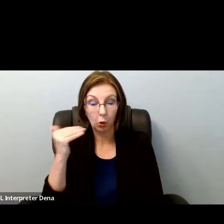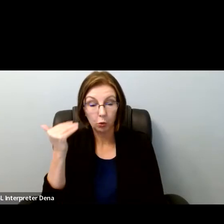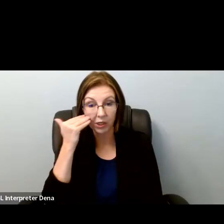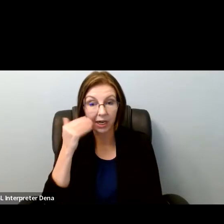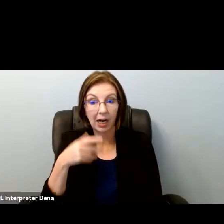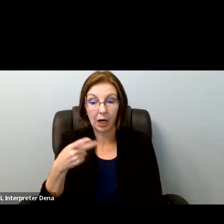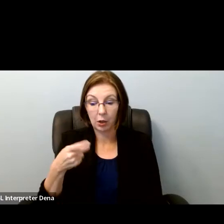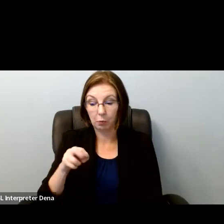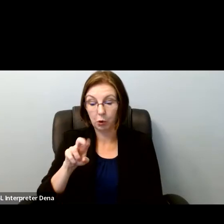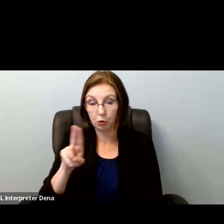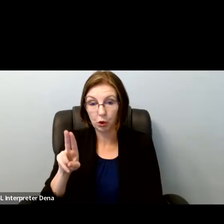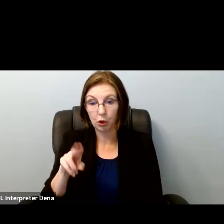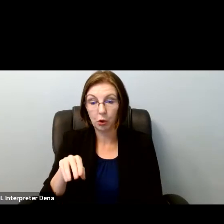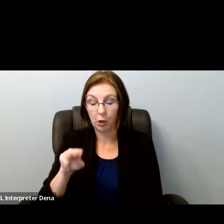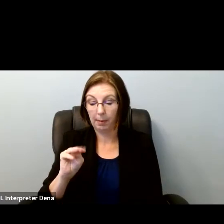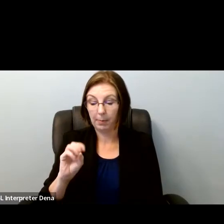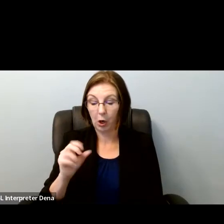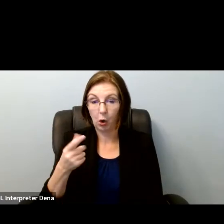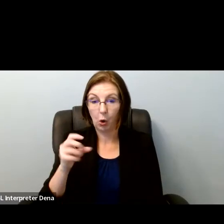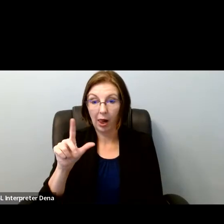Peru, Moldova,